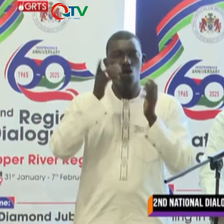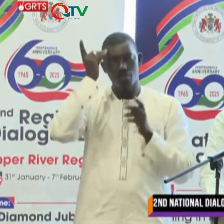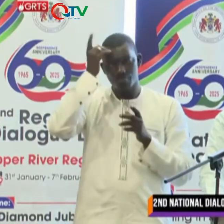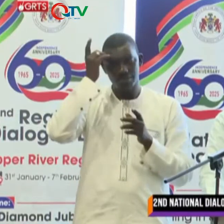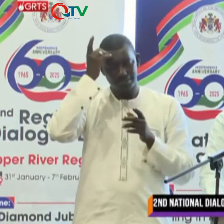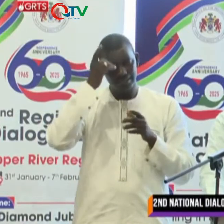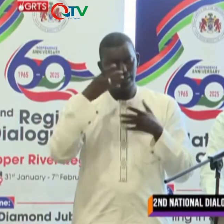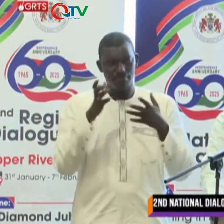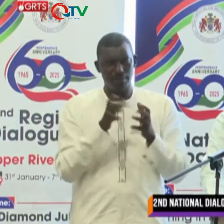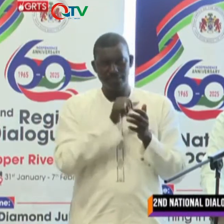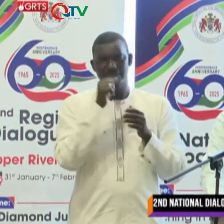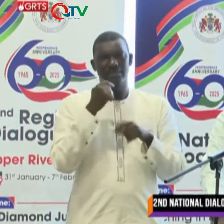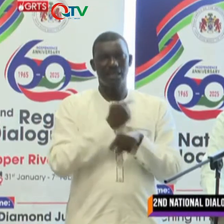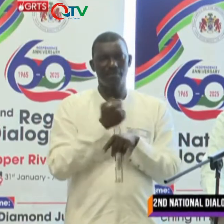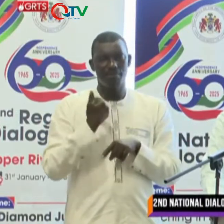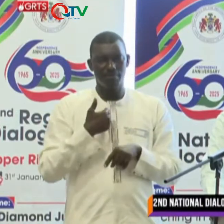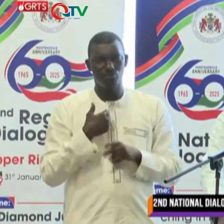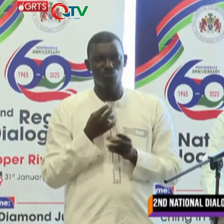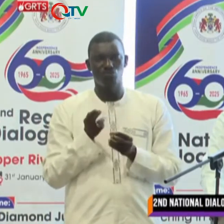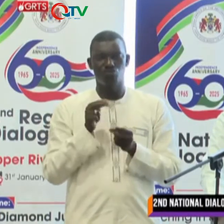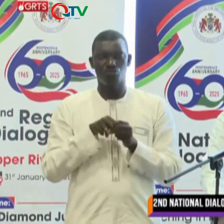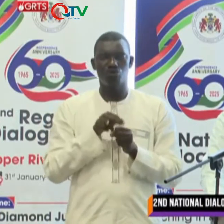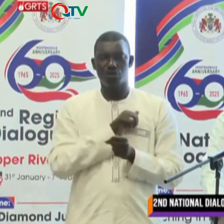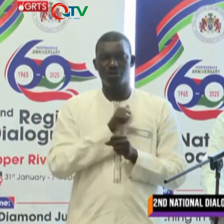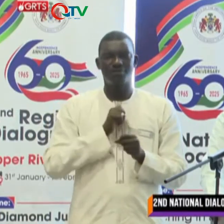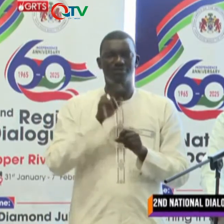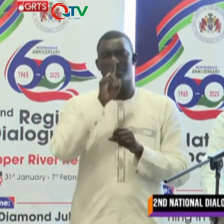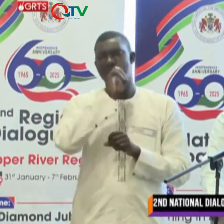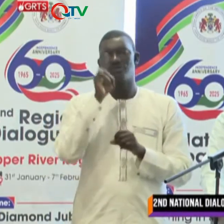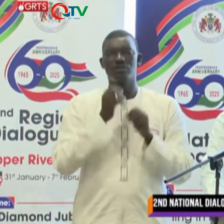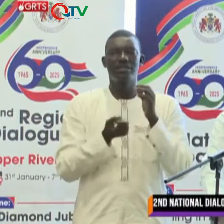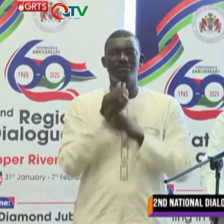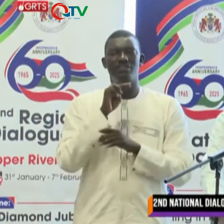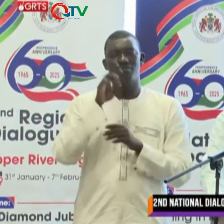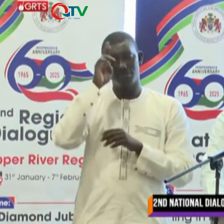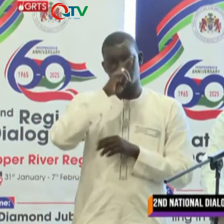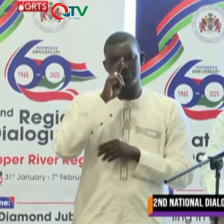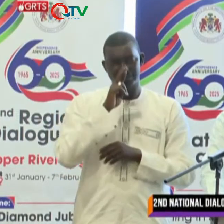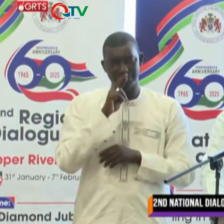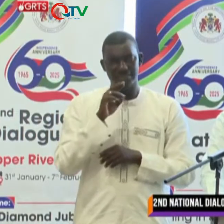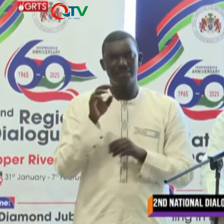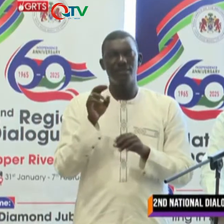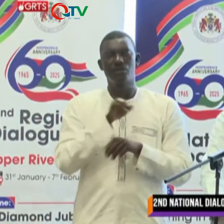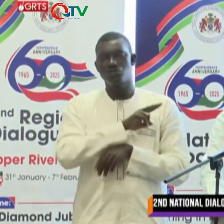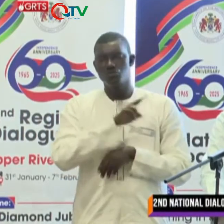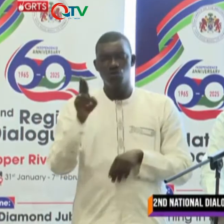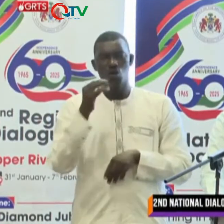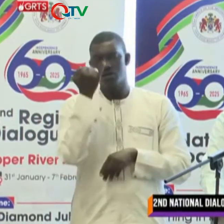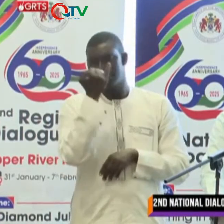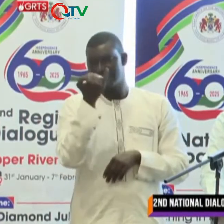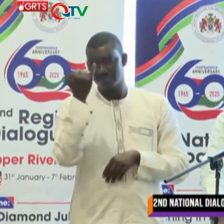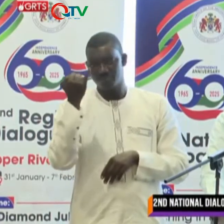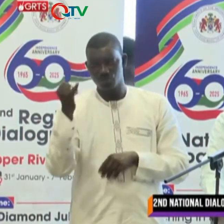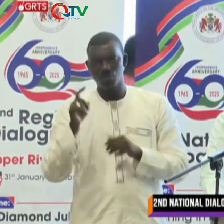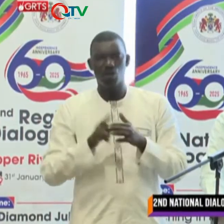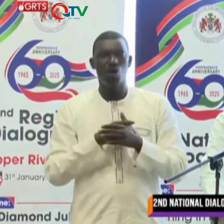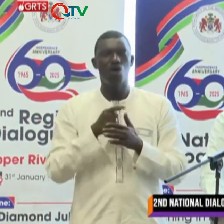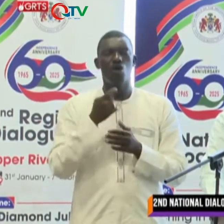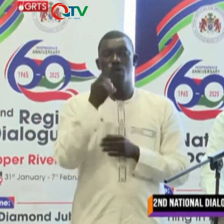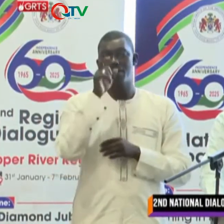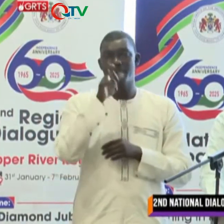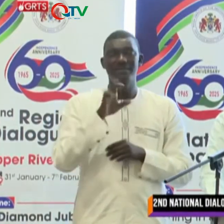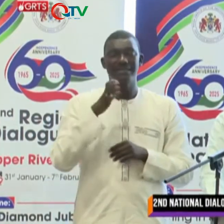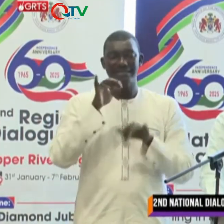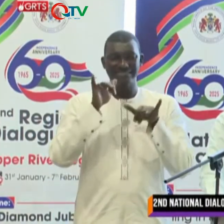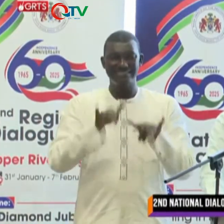and Gambians to join us for national development purposes. No individual or single party can stay in